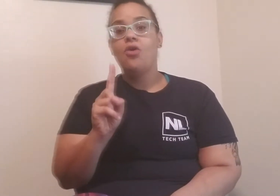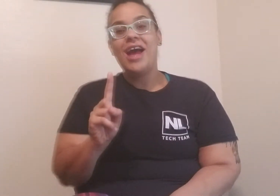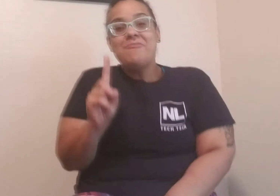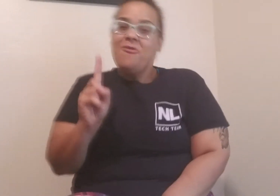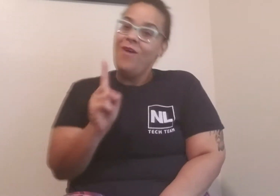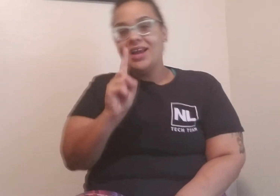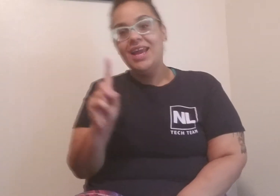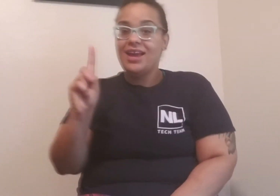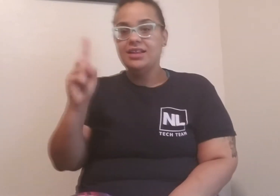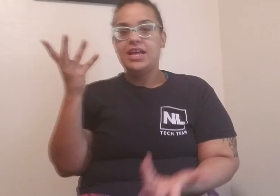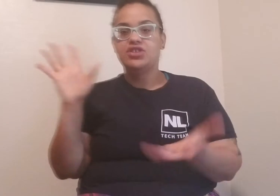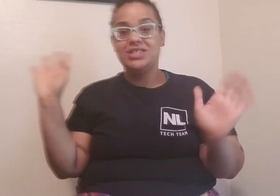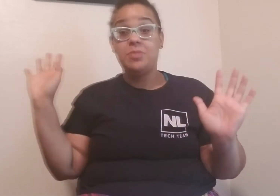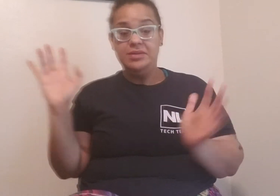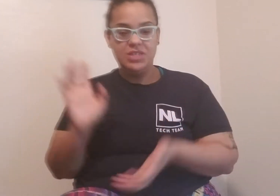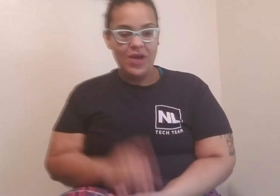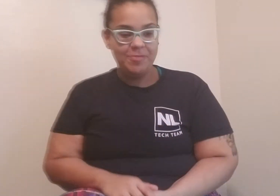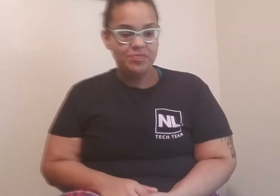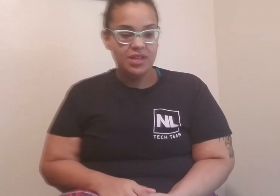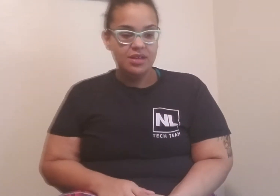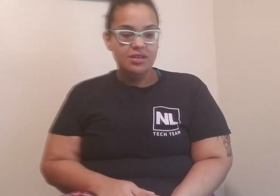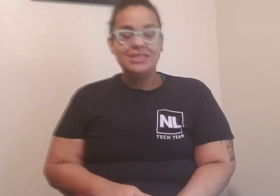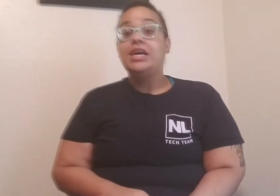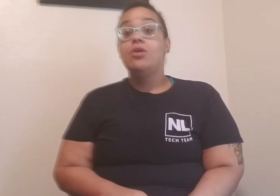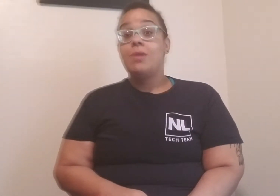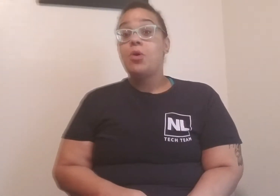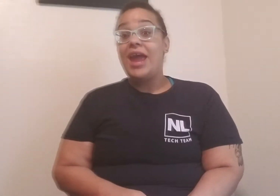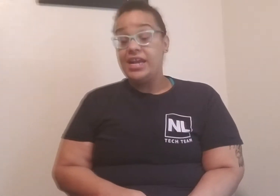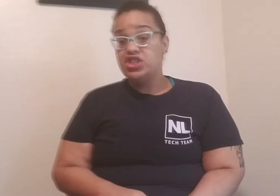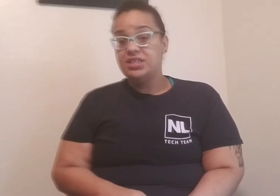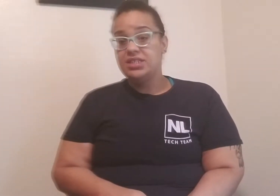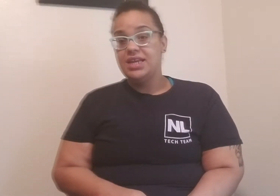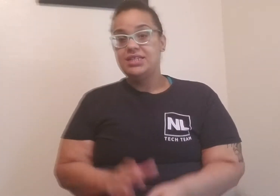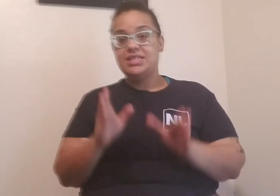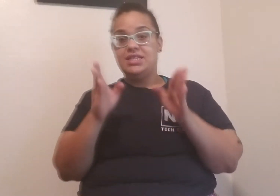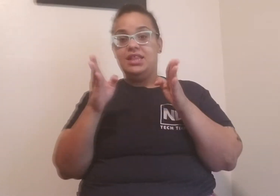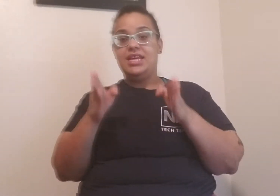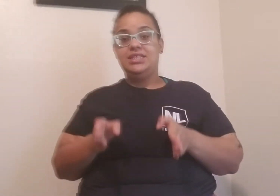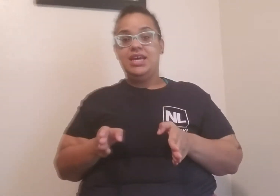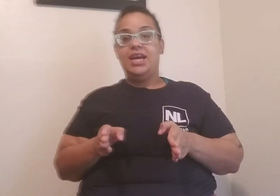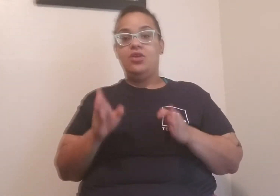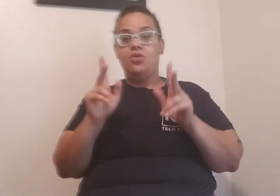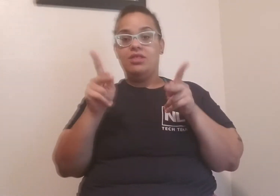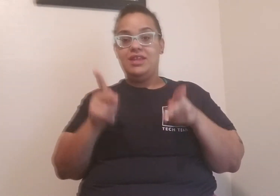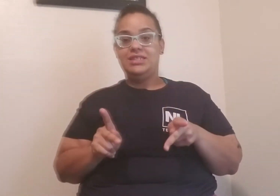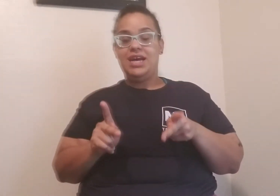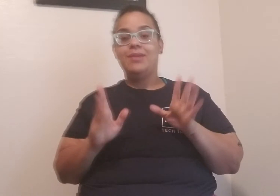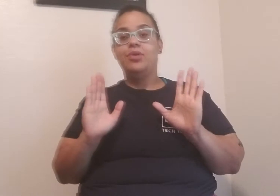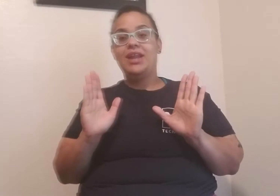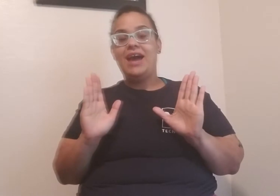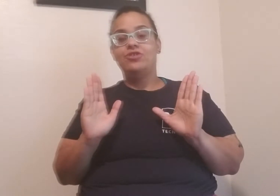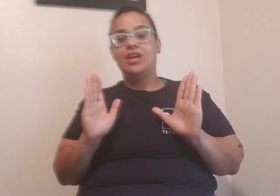I'm walking. Like it just depends. Okay. So remember, agent is this sign or this sign put after